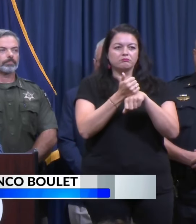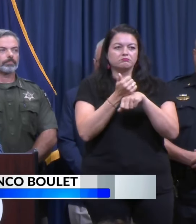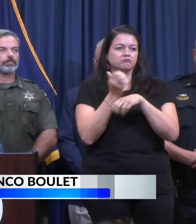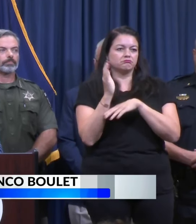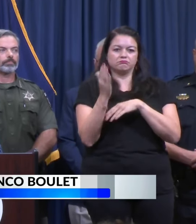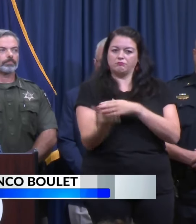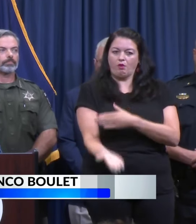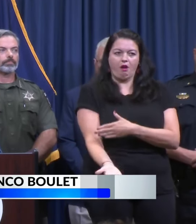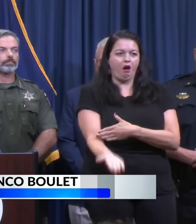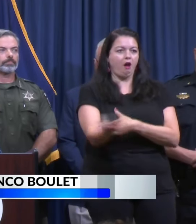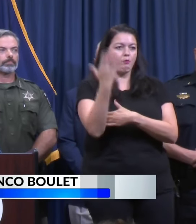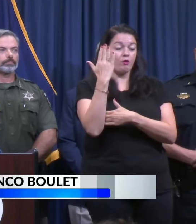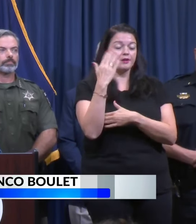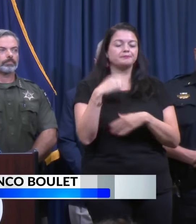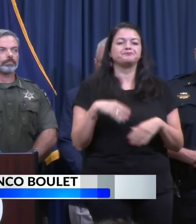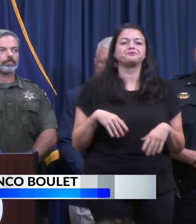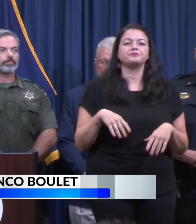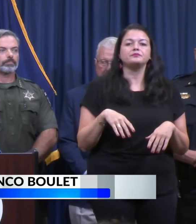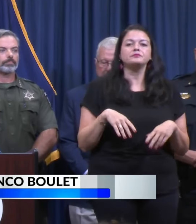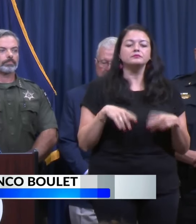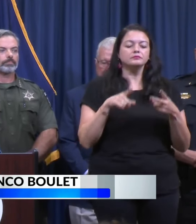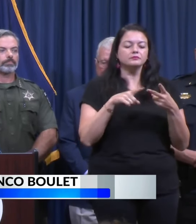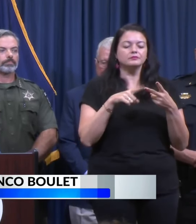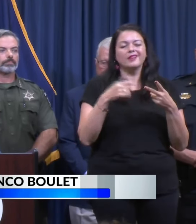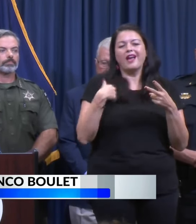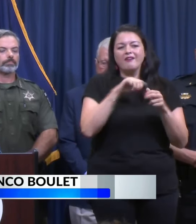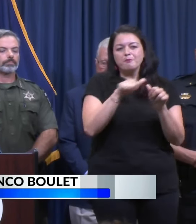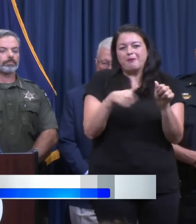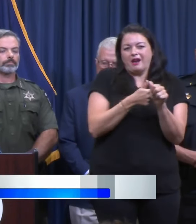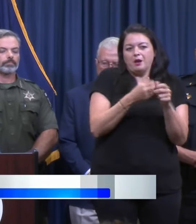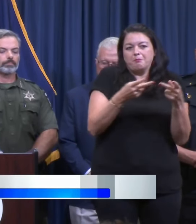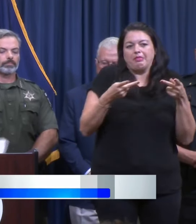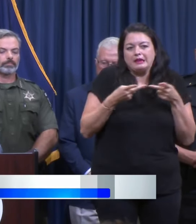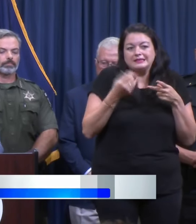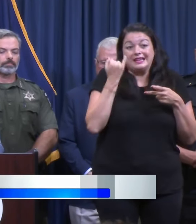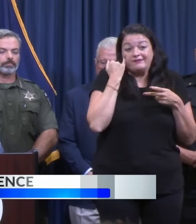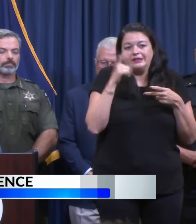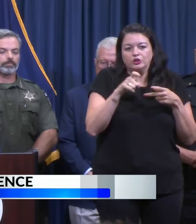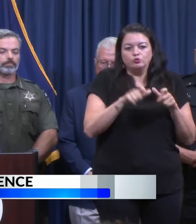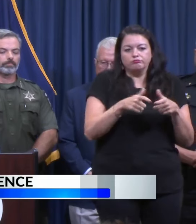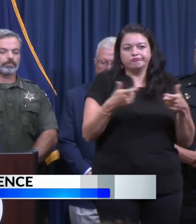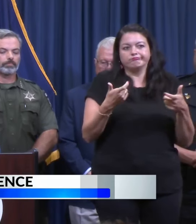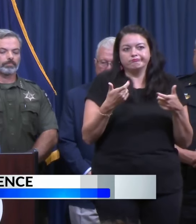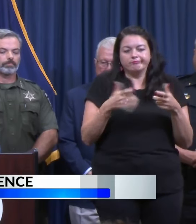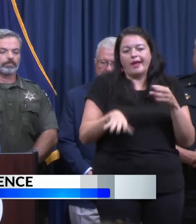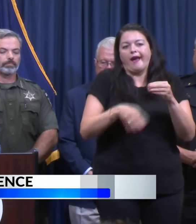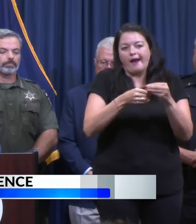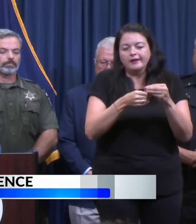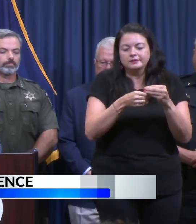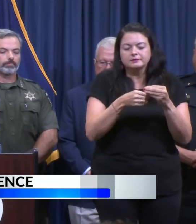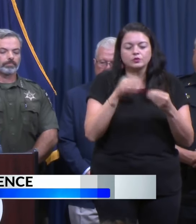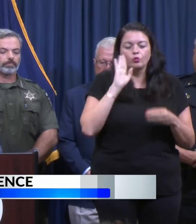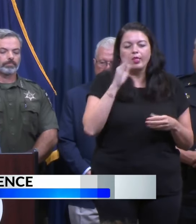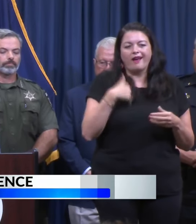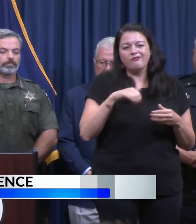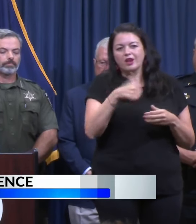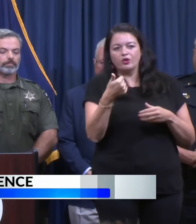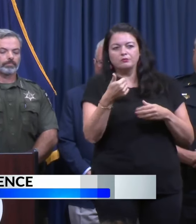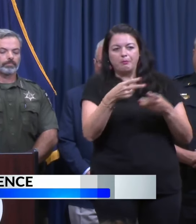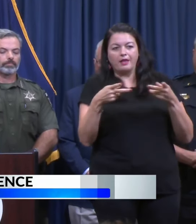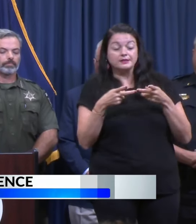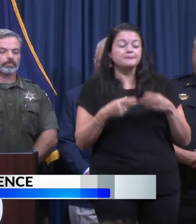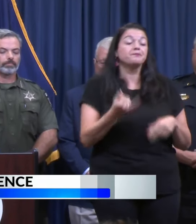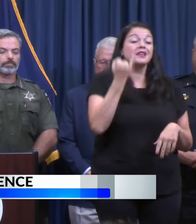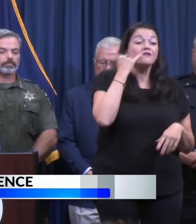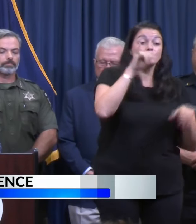tomorrow morning, with a secondary location on standby should we need to expand our sheltering efforts. For those who are staying